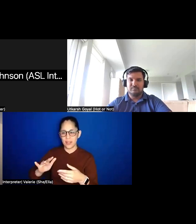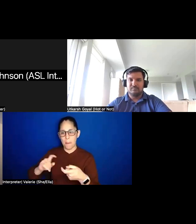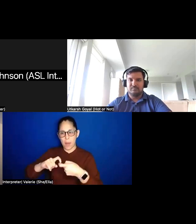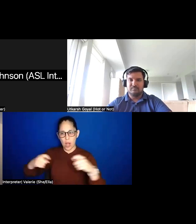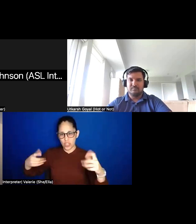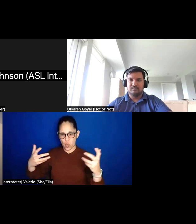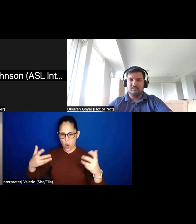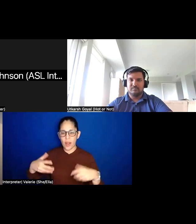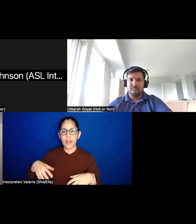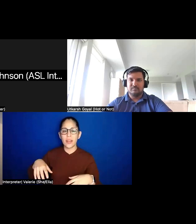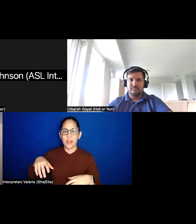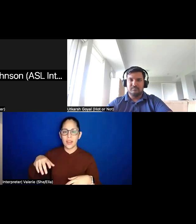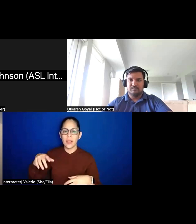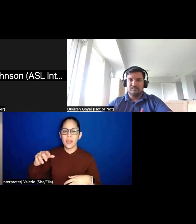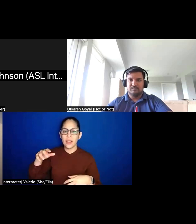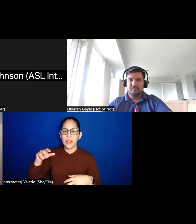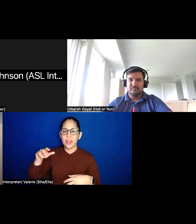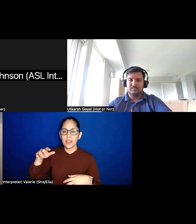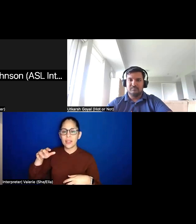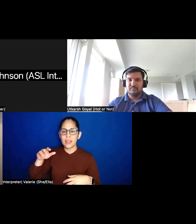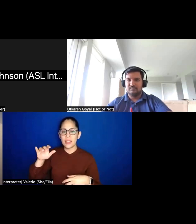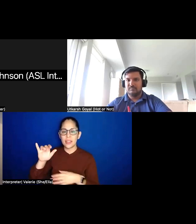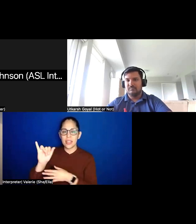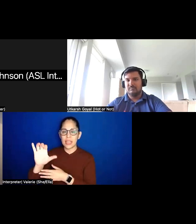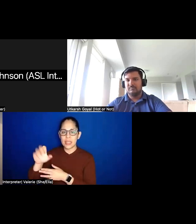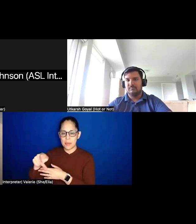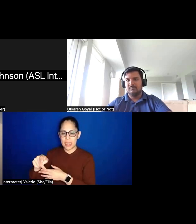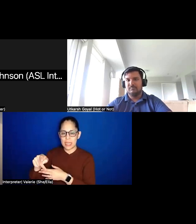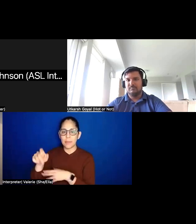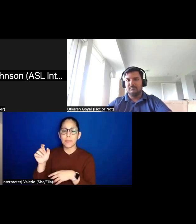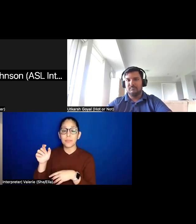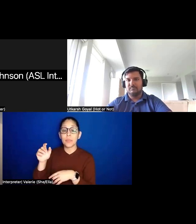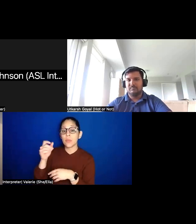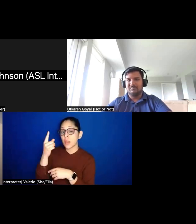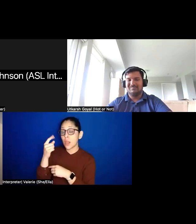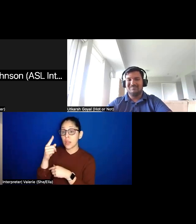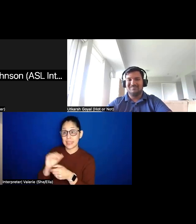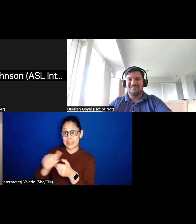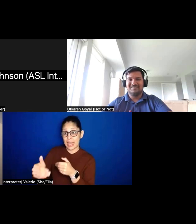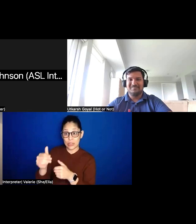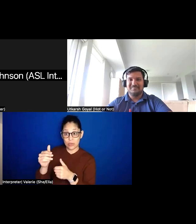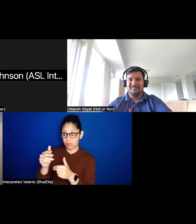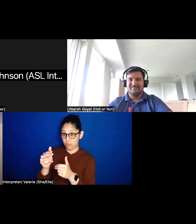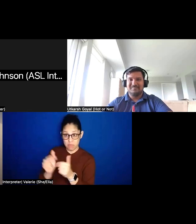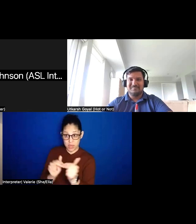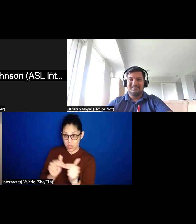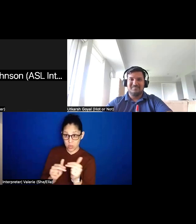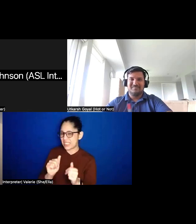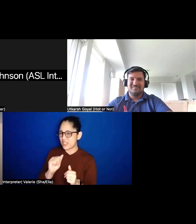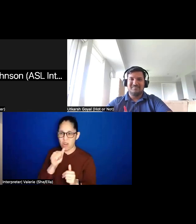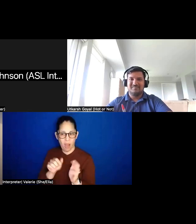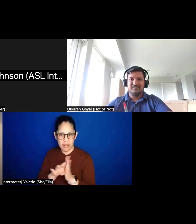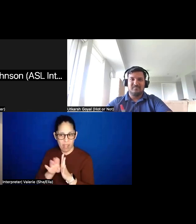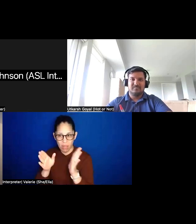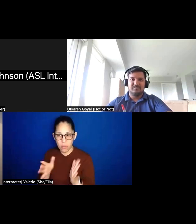grow the team now. So the next role we fill will definitely be a non developer, but it's hard to find the right person.